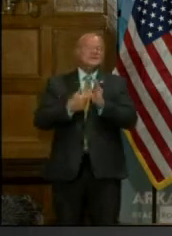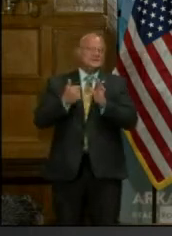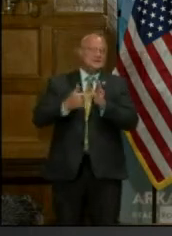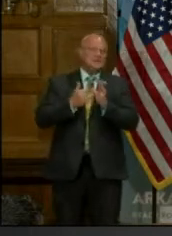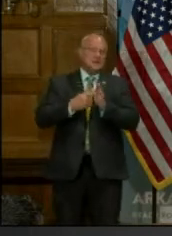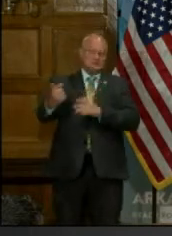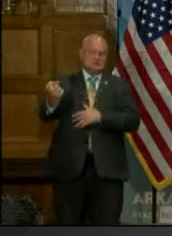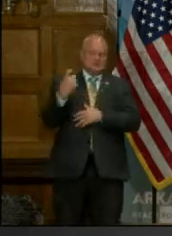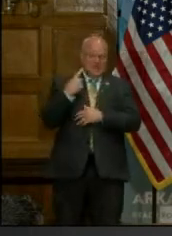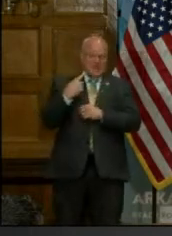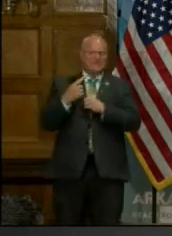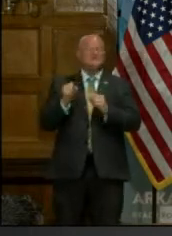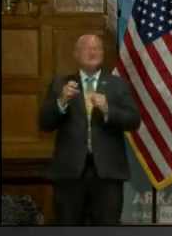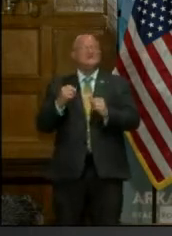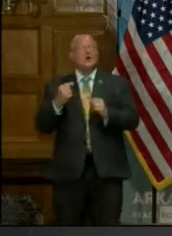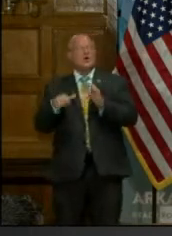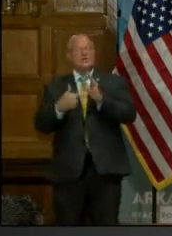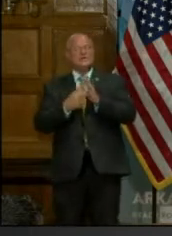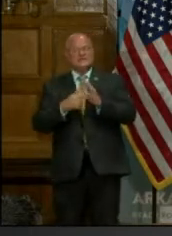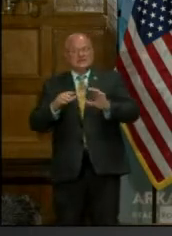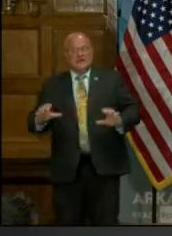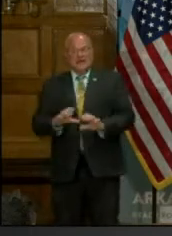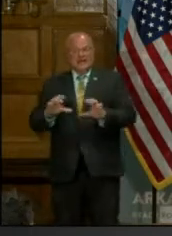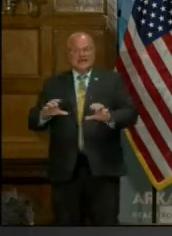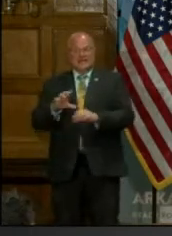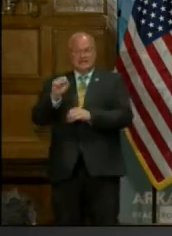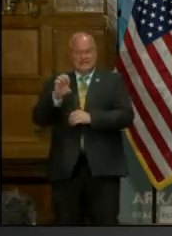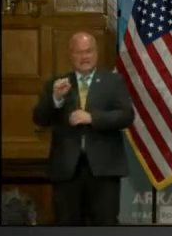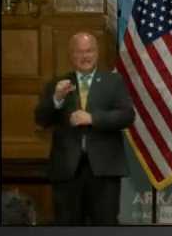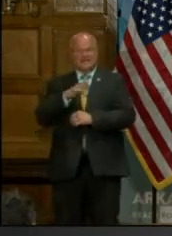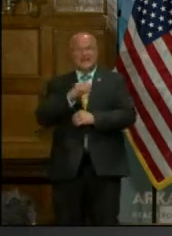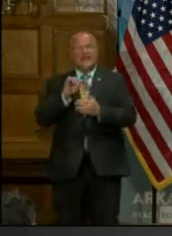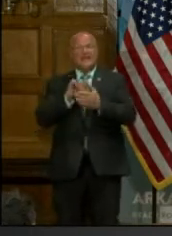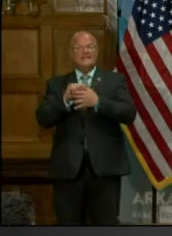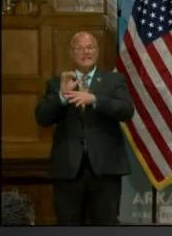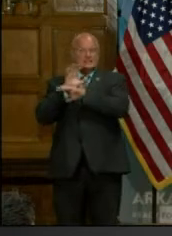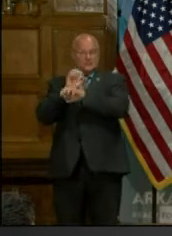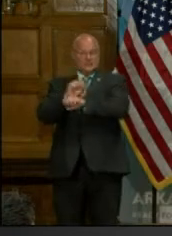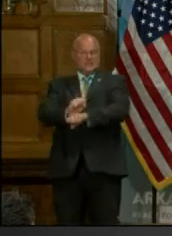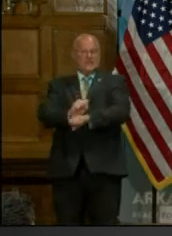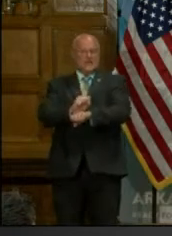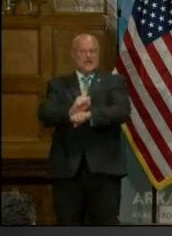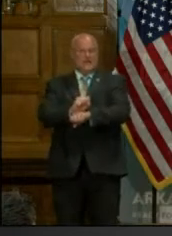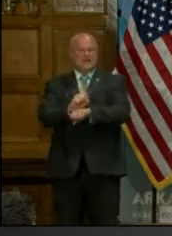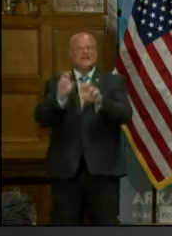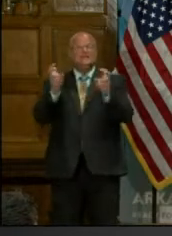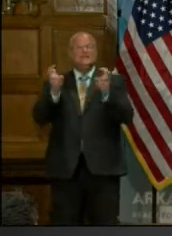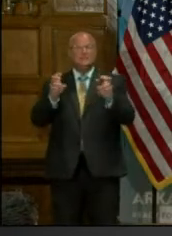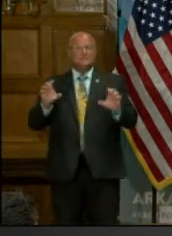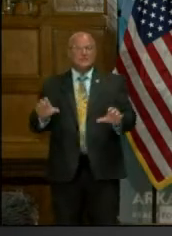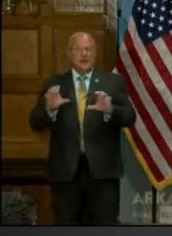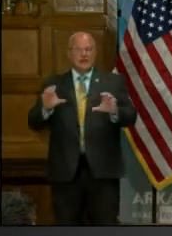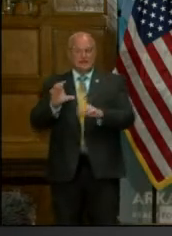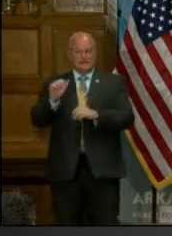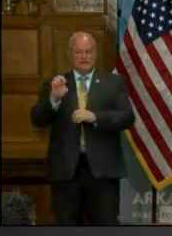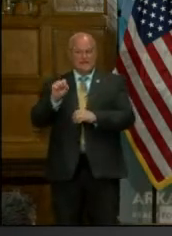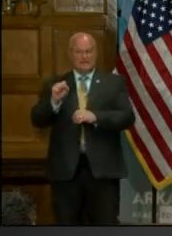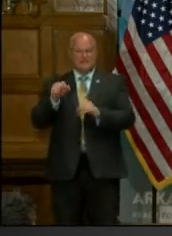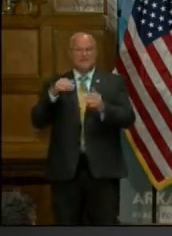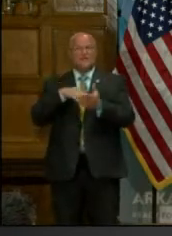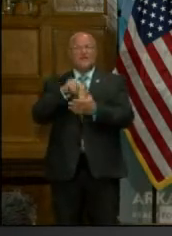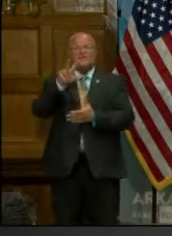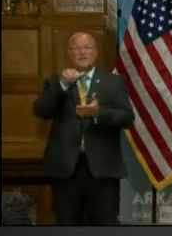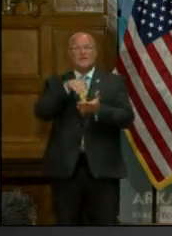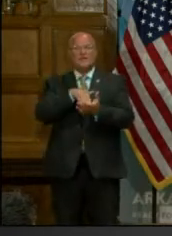sometimes I get asked about this. So these are the active cases and that trend line. In terms of active cases, we're right